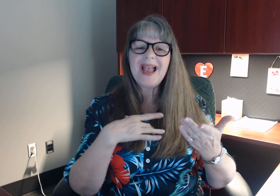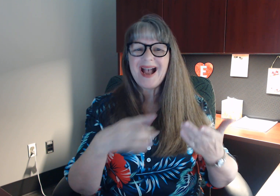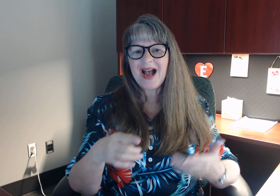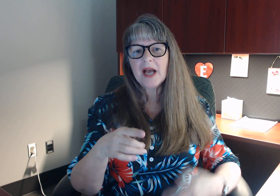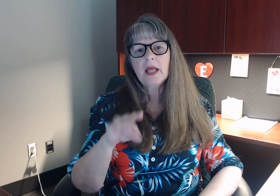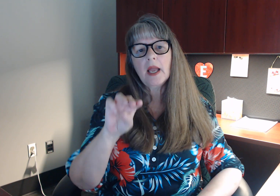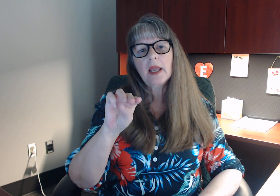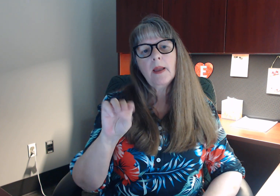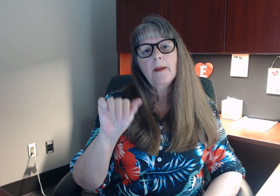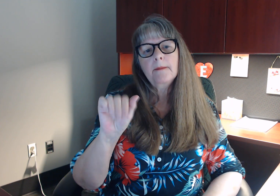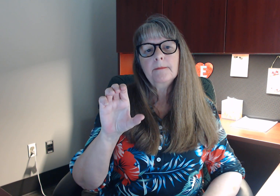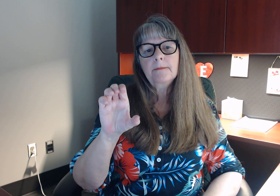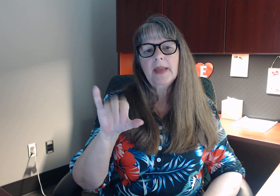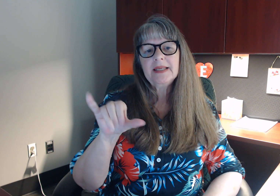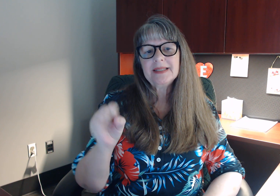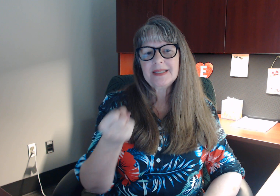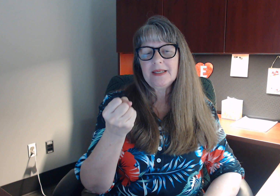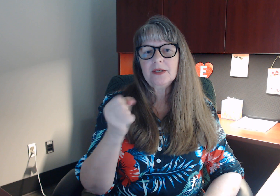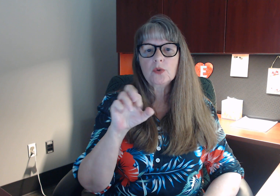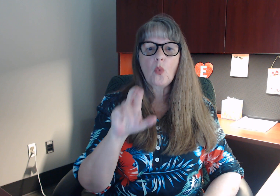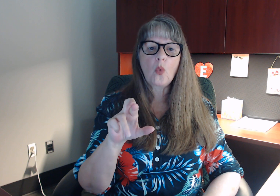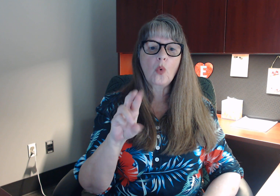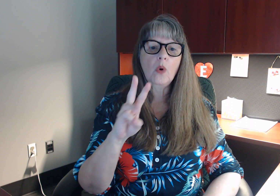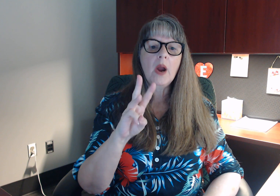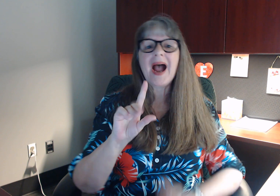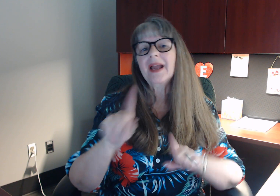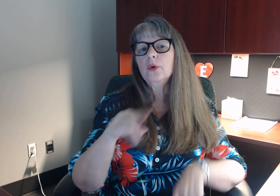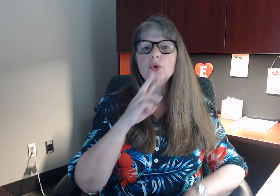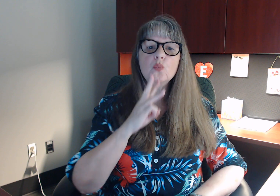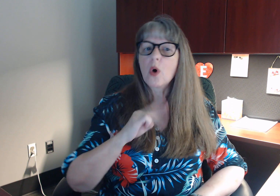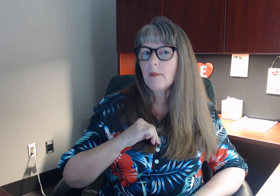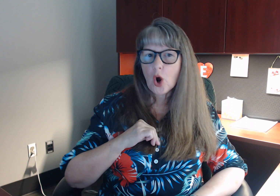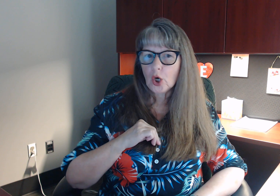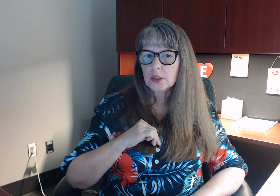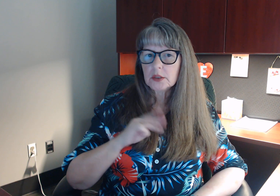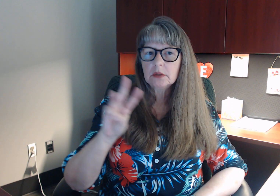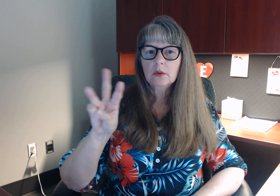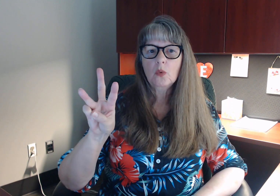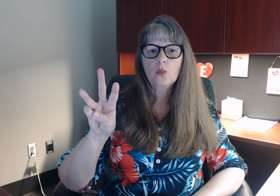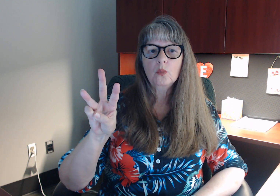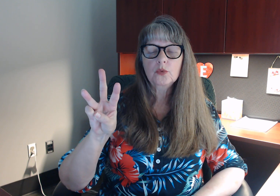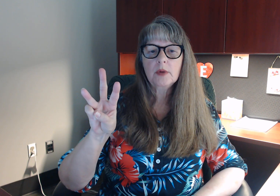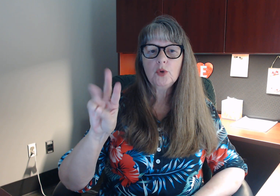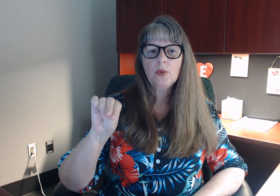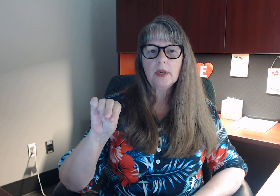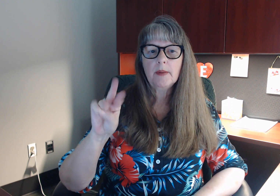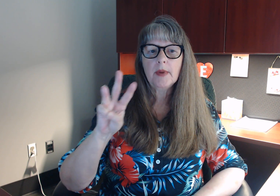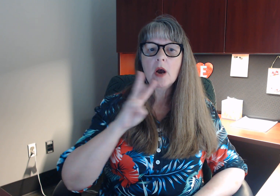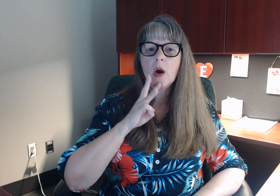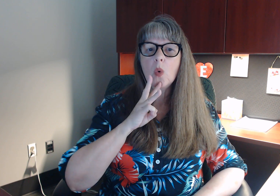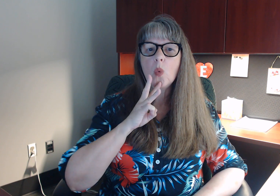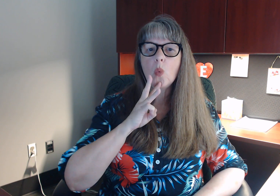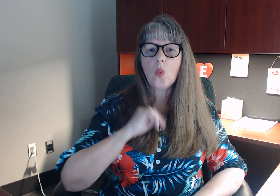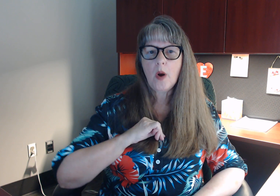I like Macy's, or I go to Walmart. WM,